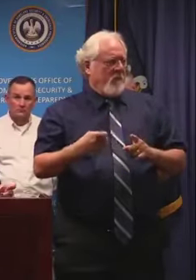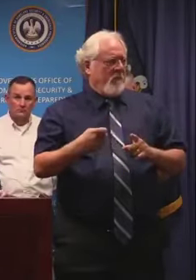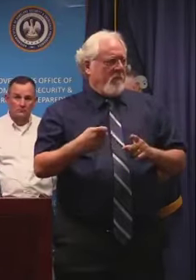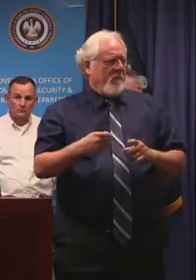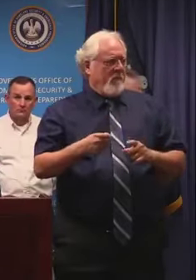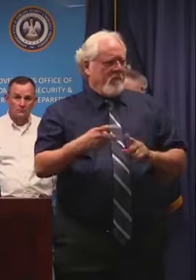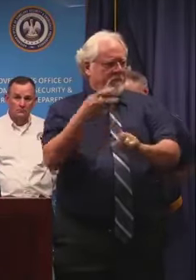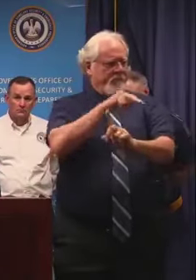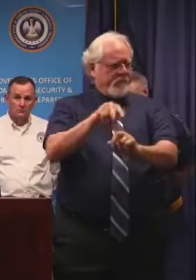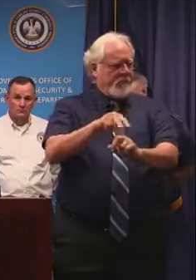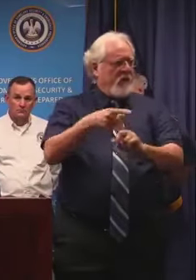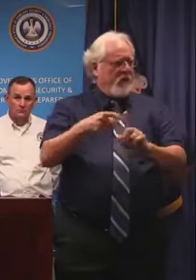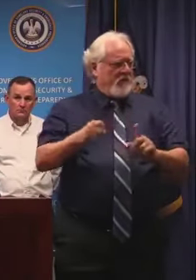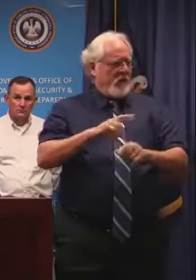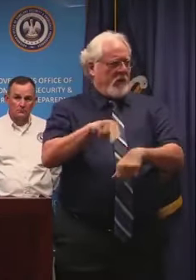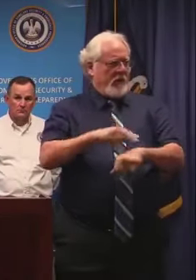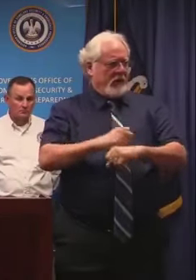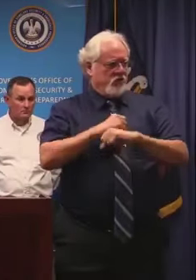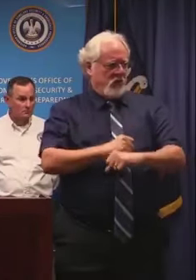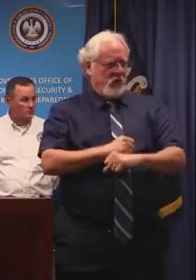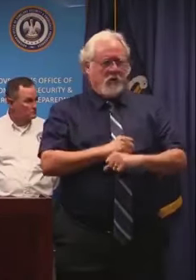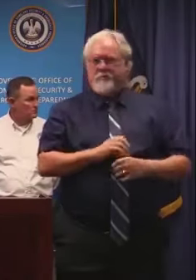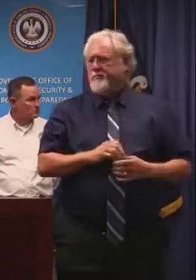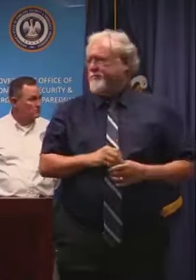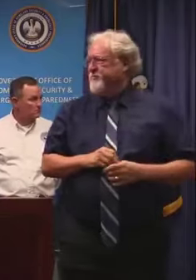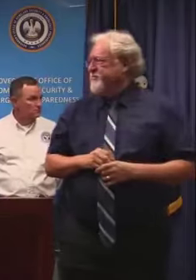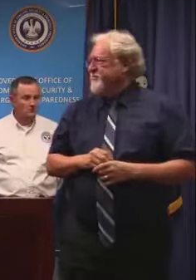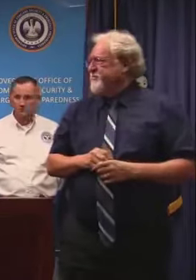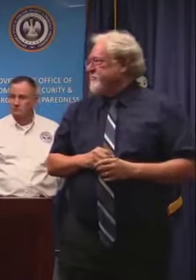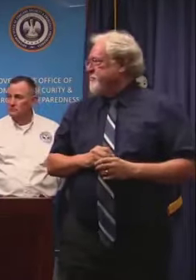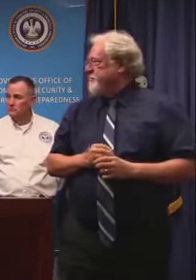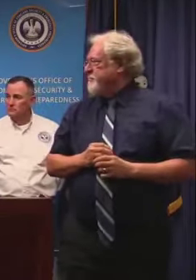the perspective of the National Guard.